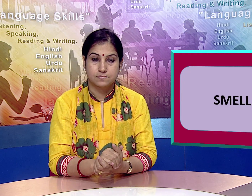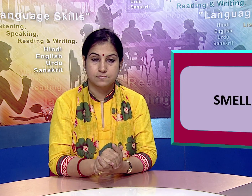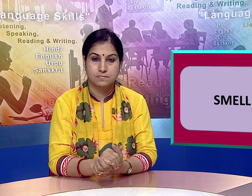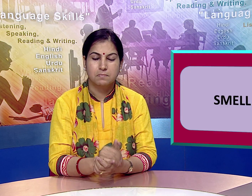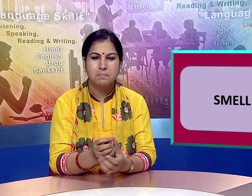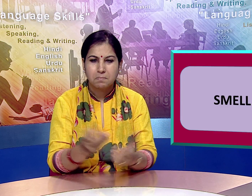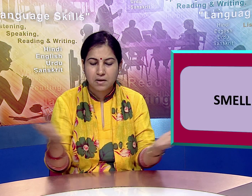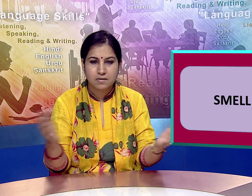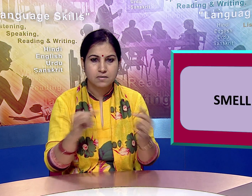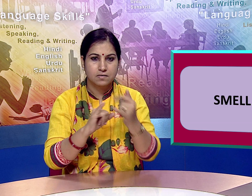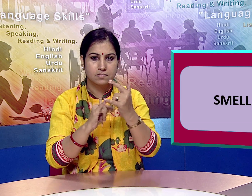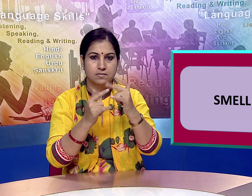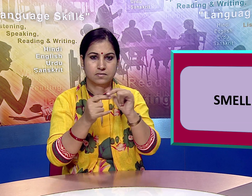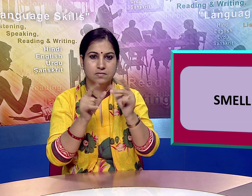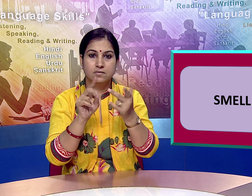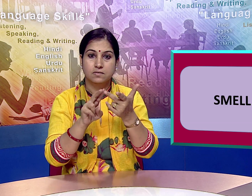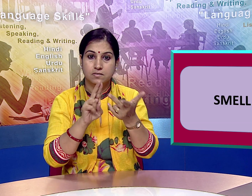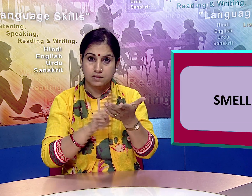Most of the stains